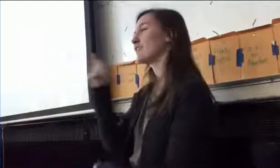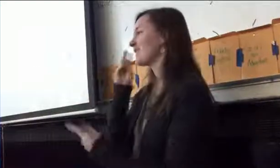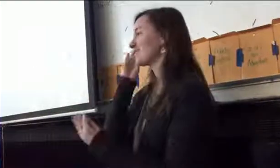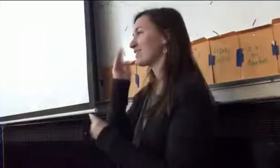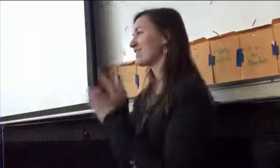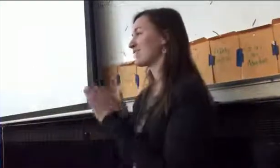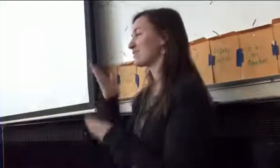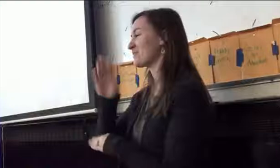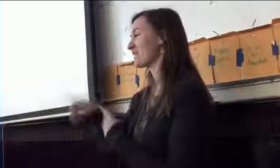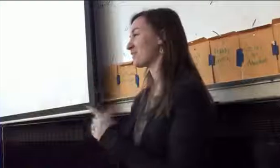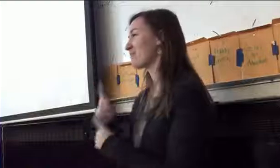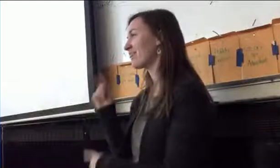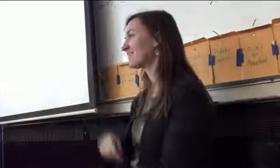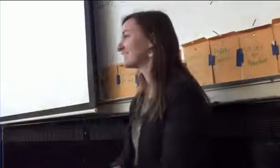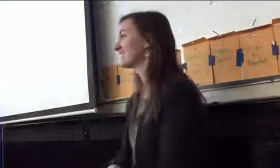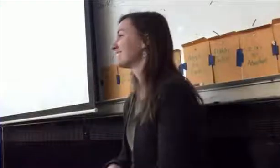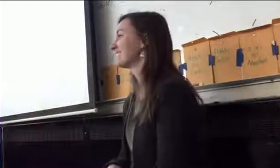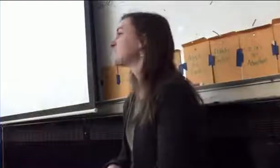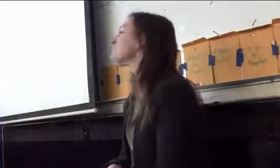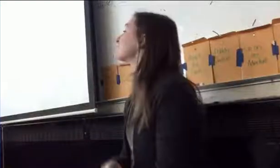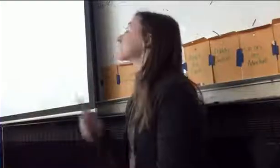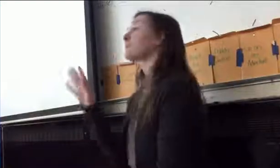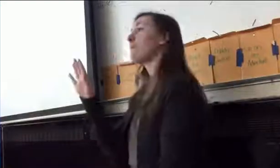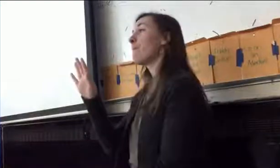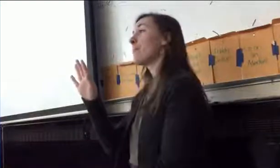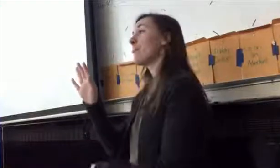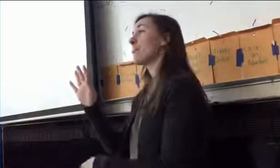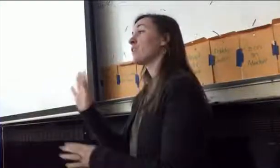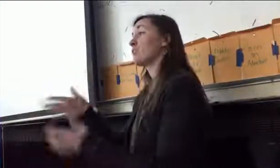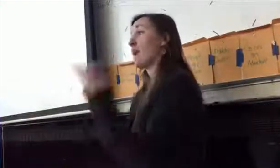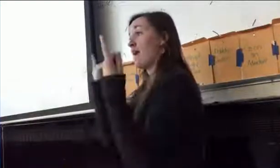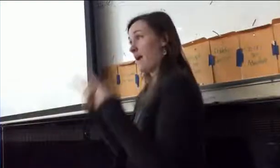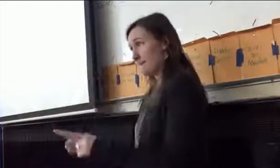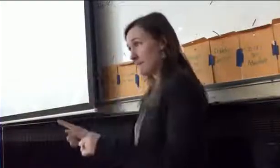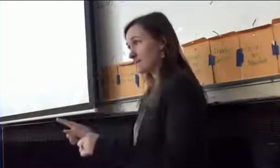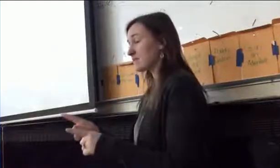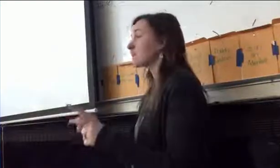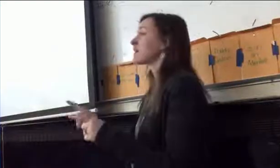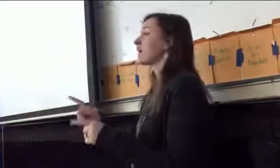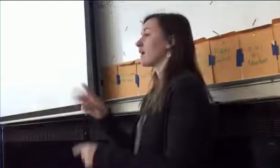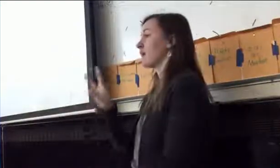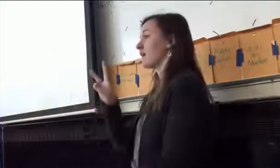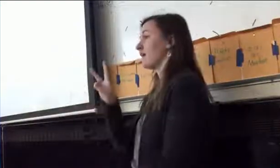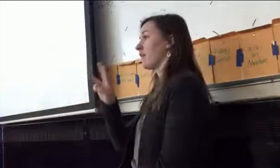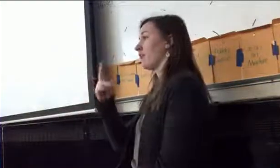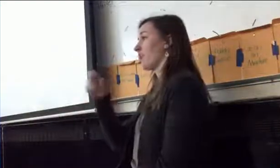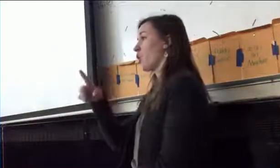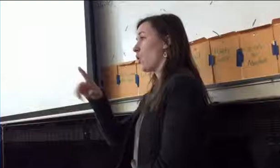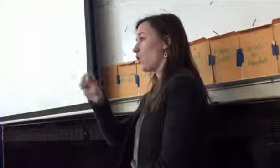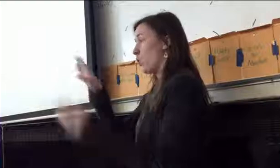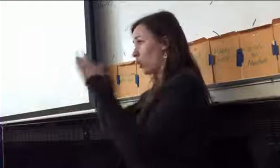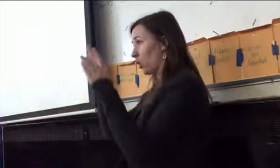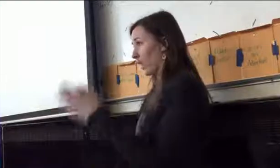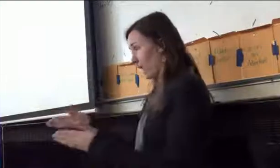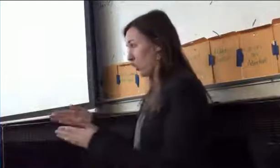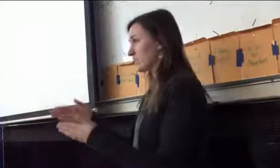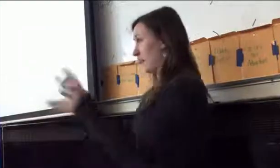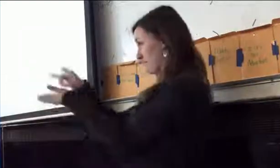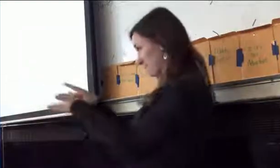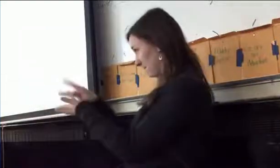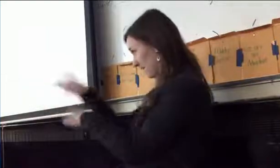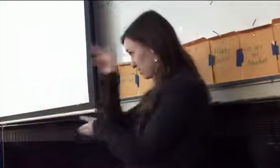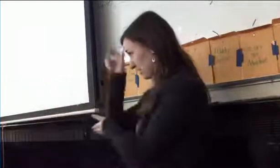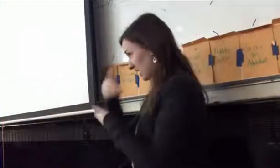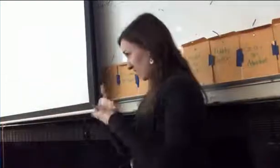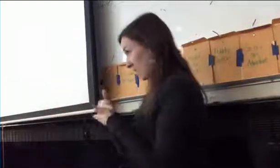bit. So what happens is that the whole house banishes the devil baby leaves,